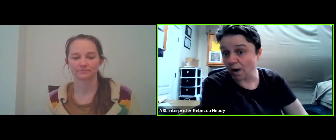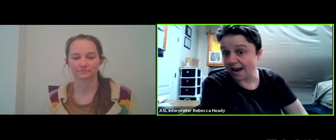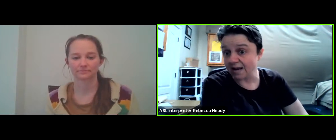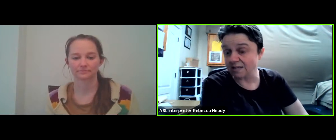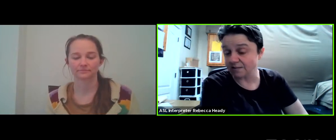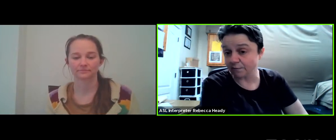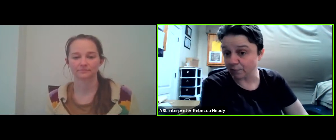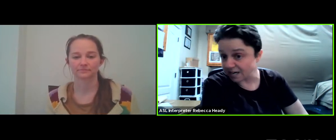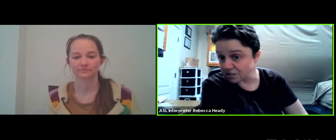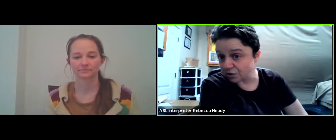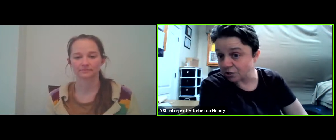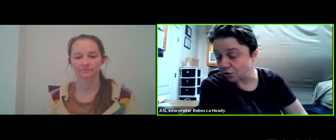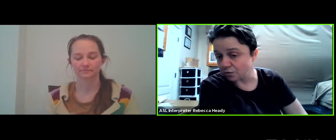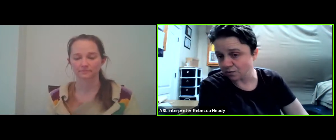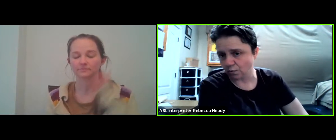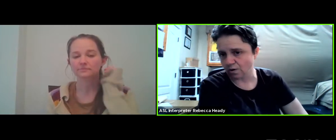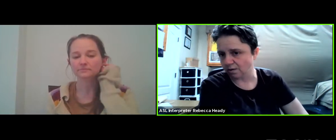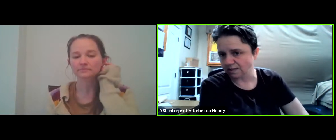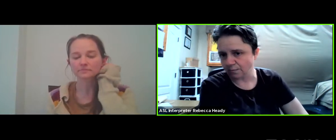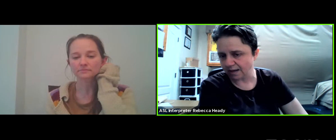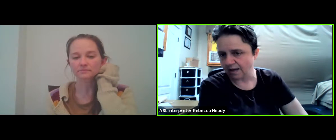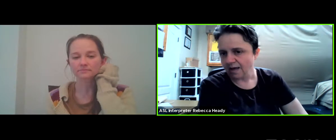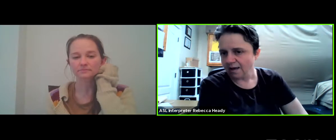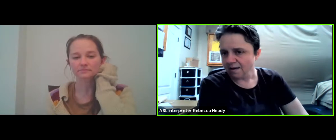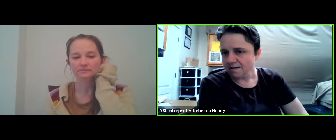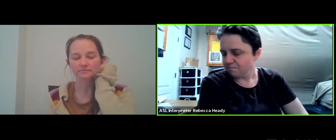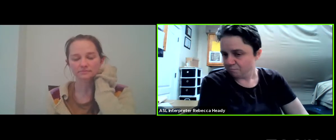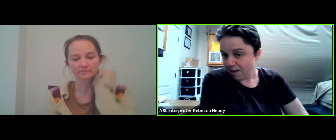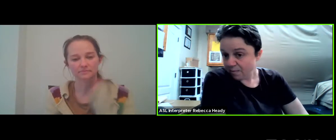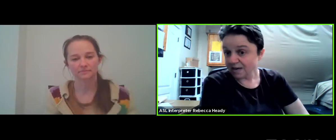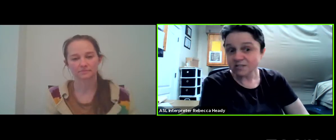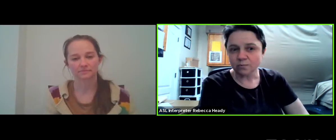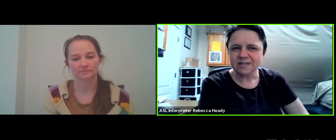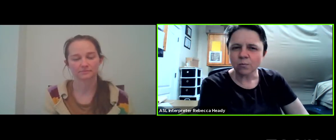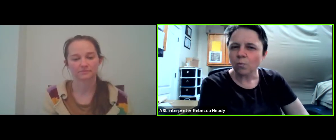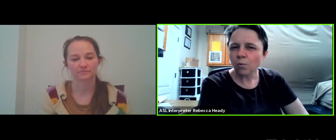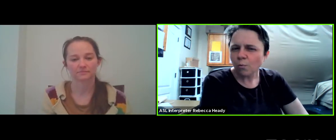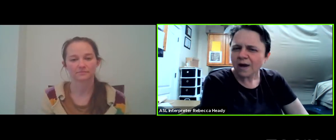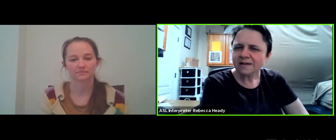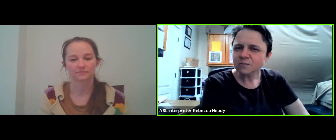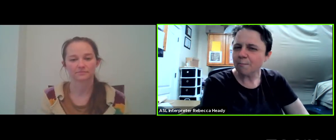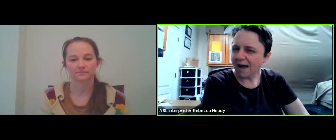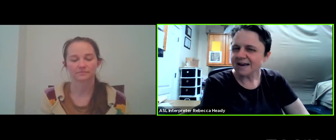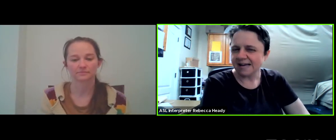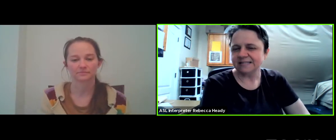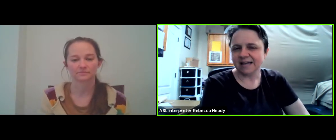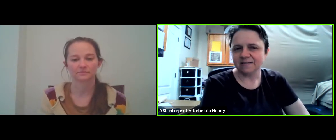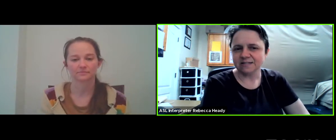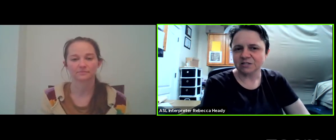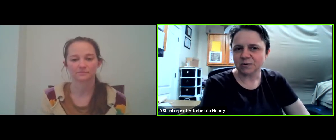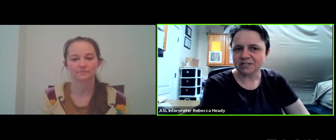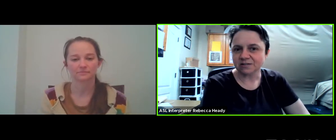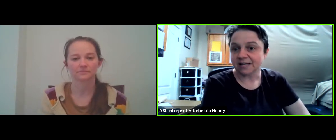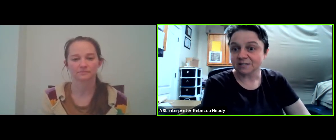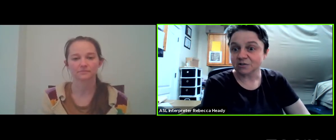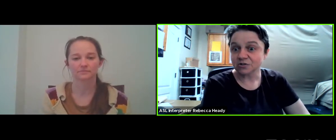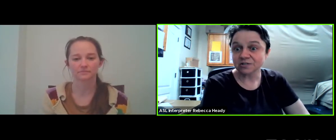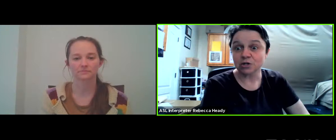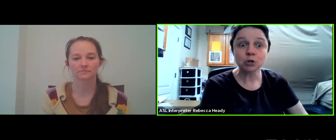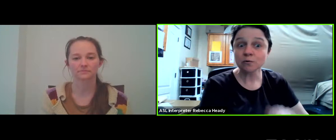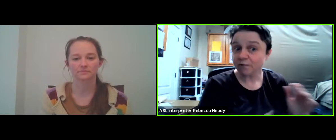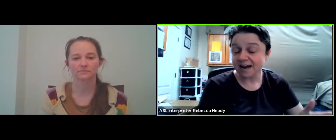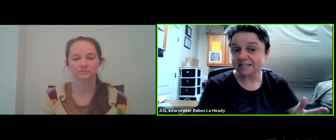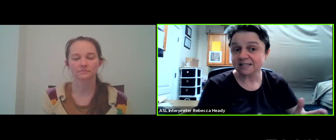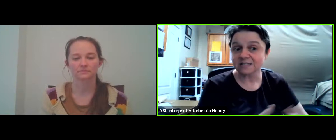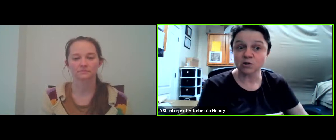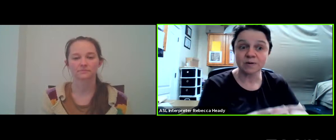there's a different way, a different phrase you could use or something, maybe brainstorm, say, well, what else might I say in this situation? Let's